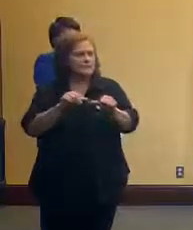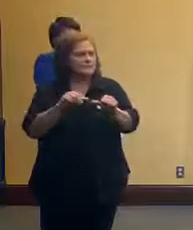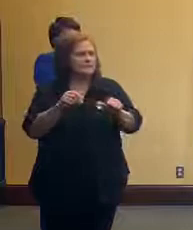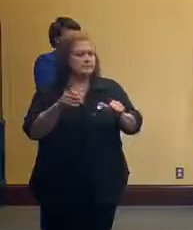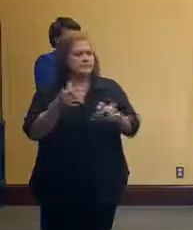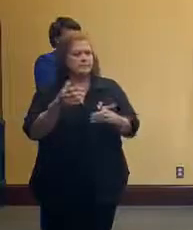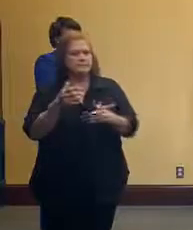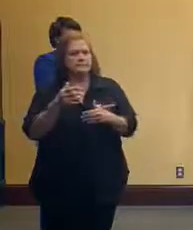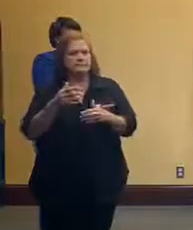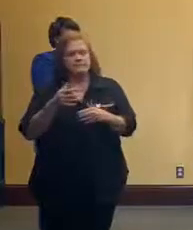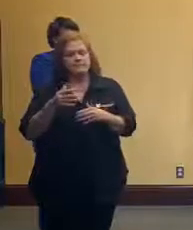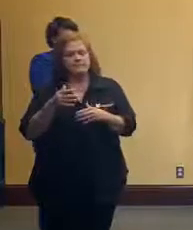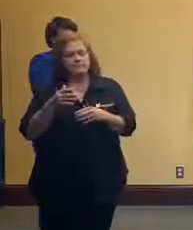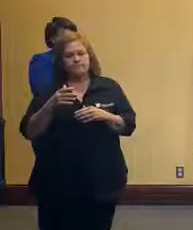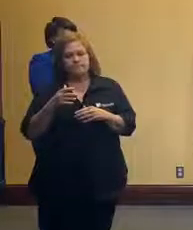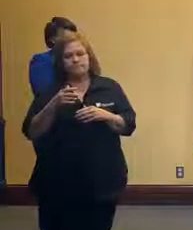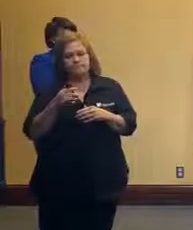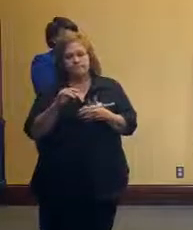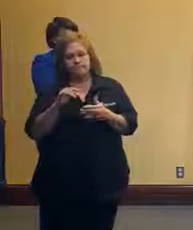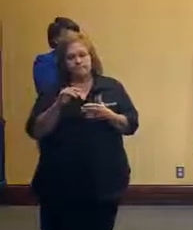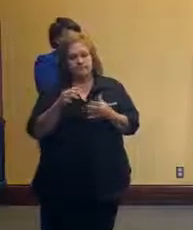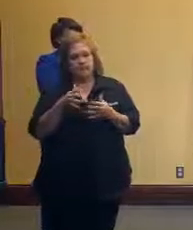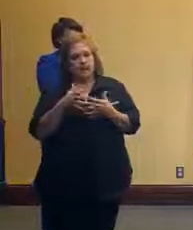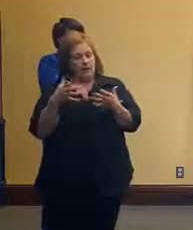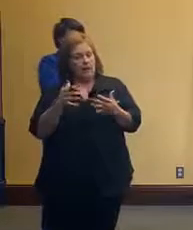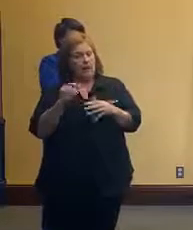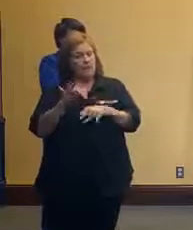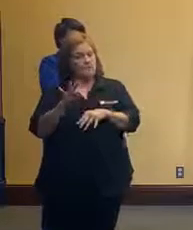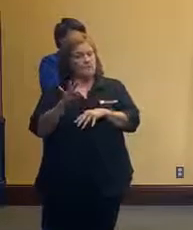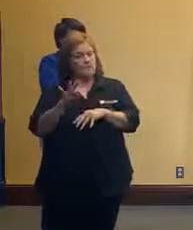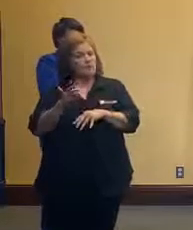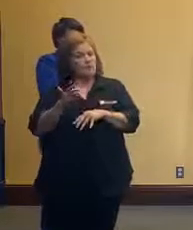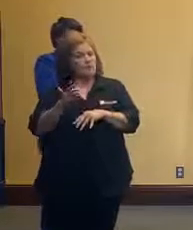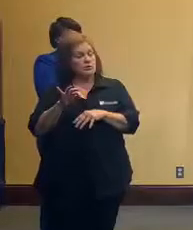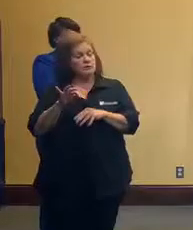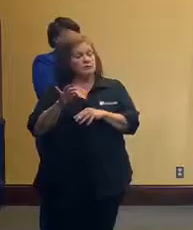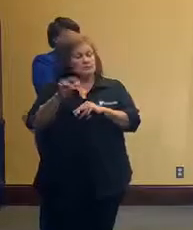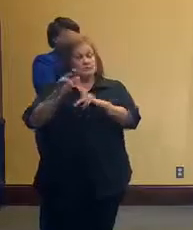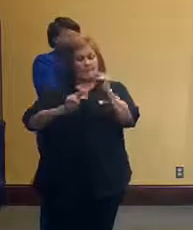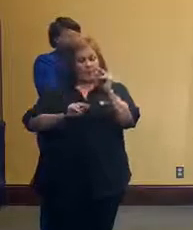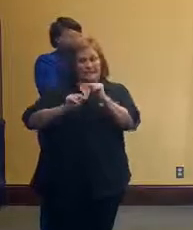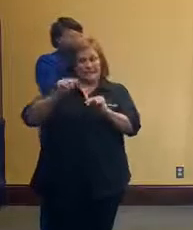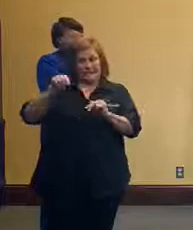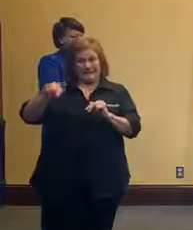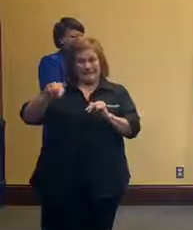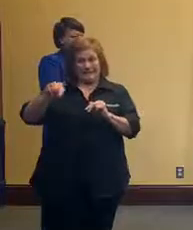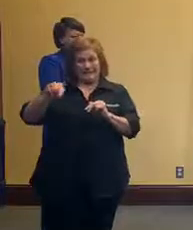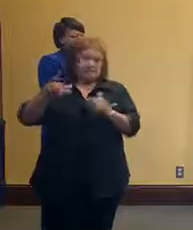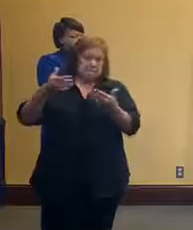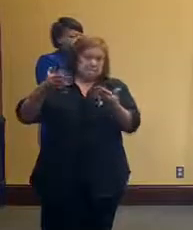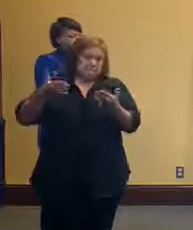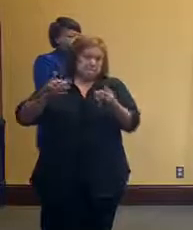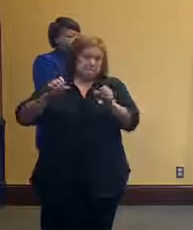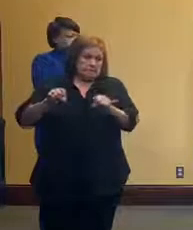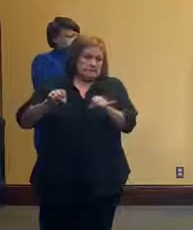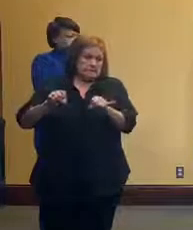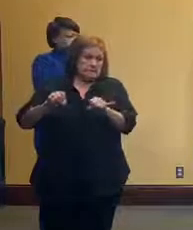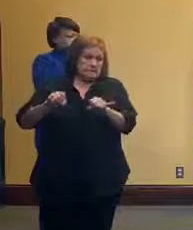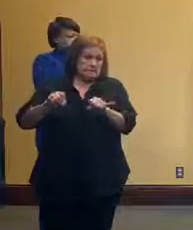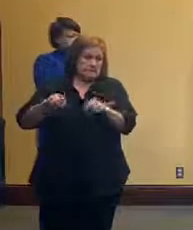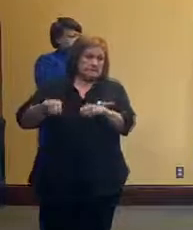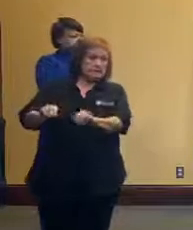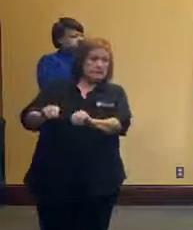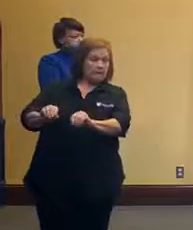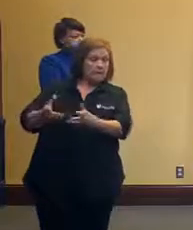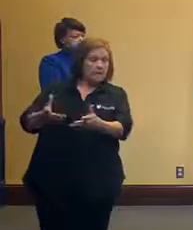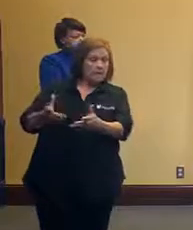work over the course of the last several years to monetize those type of buildings and in some ways liquidate so that we can